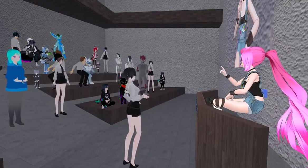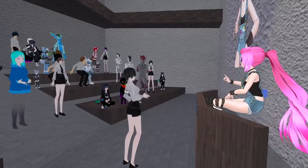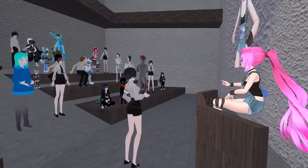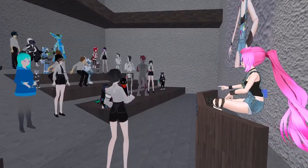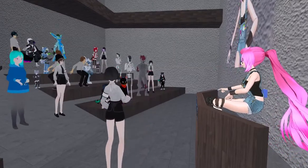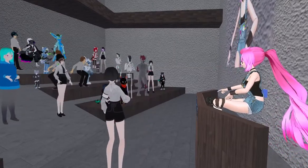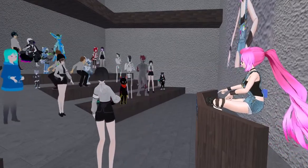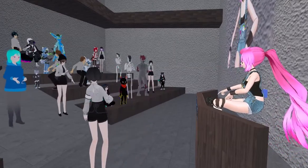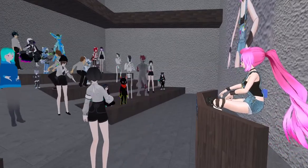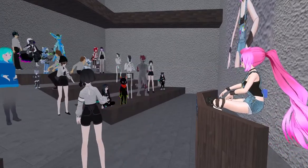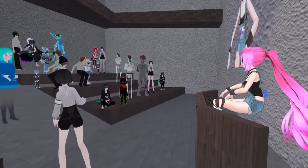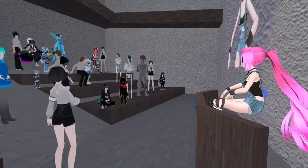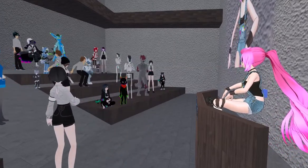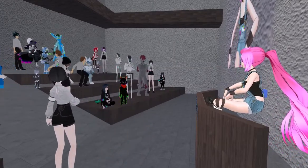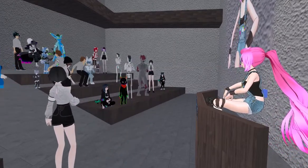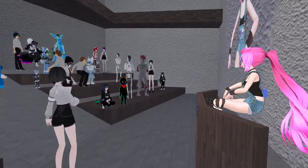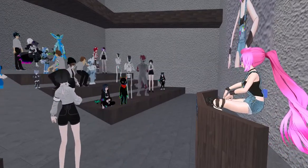Okay, Stardust, now you're next. Go for it.